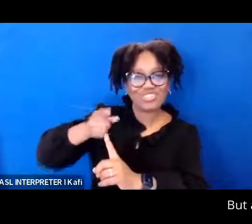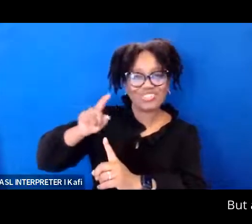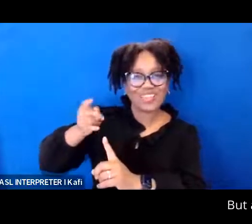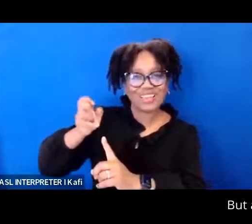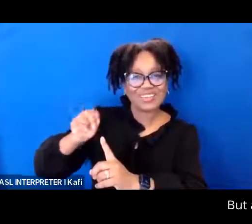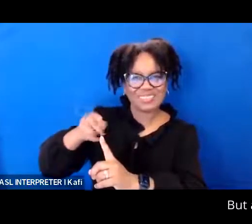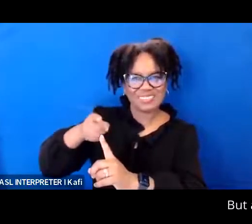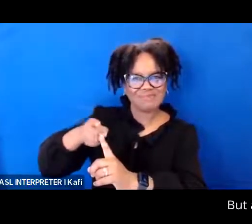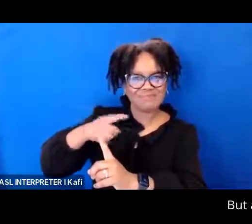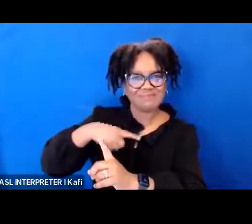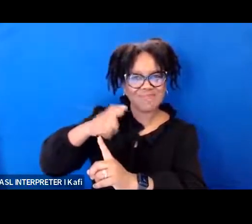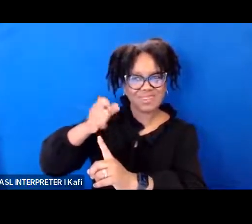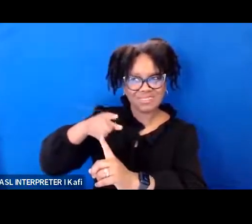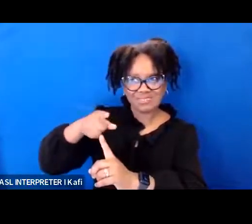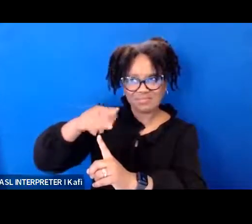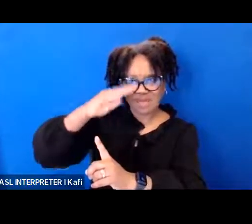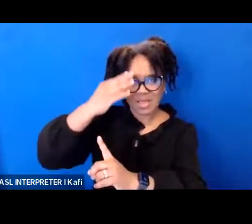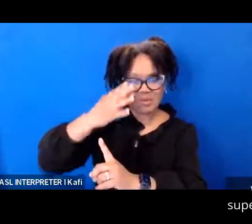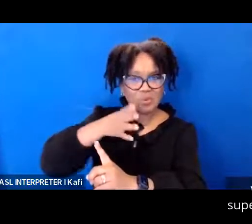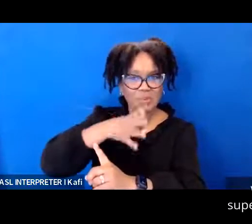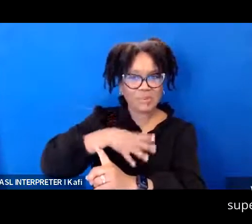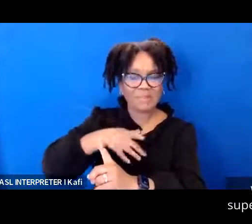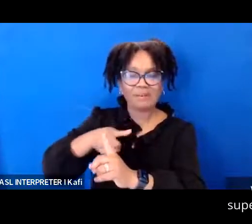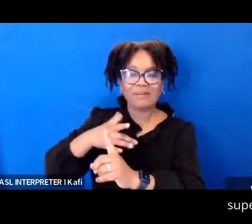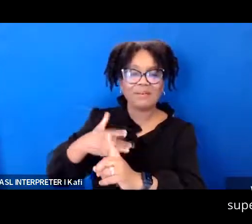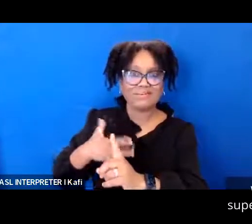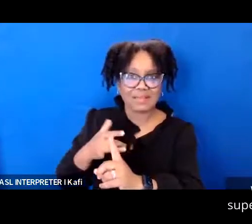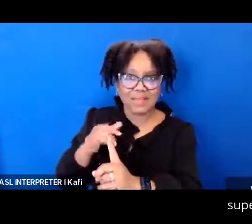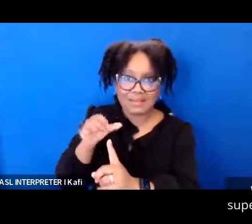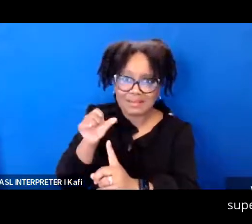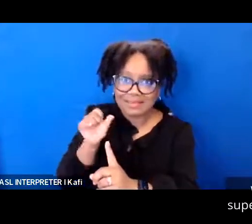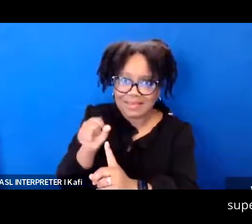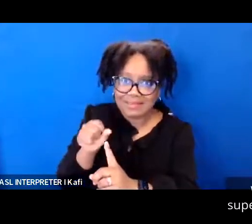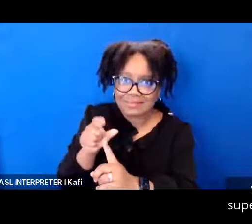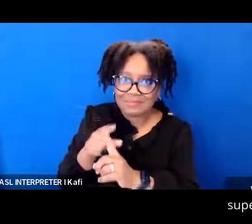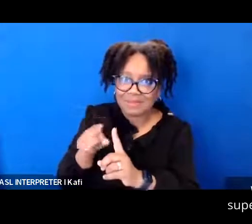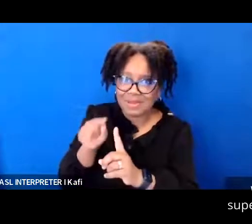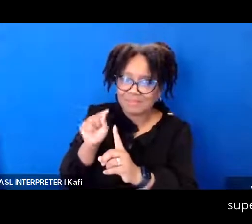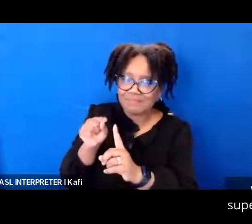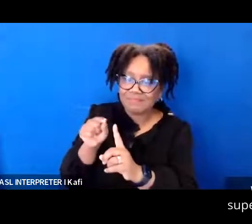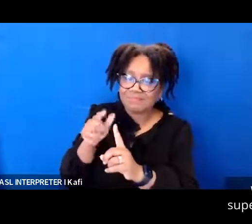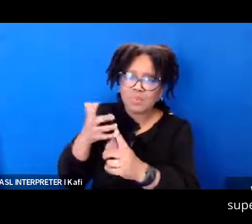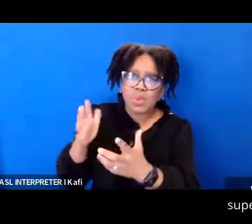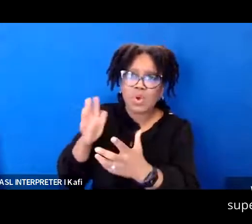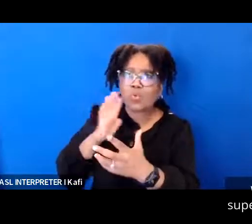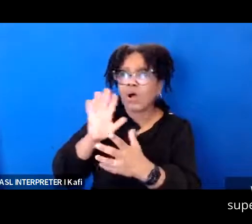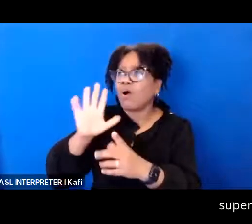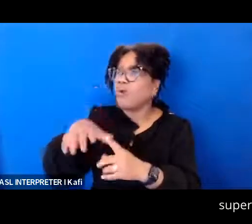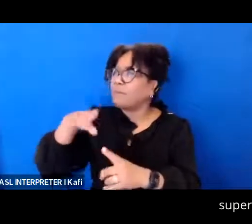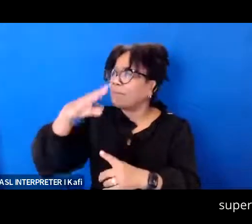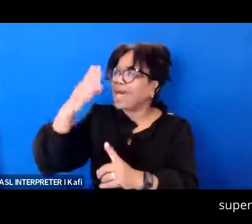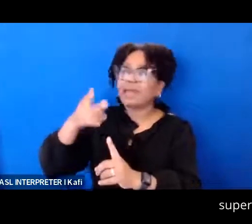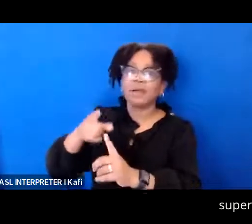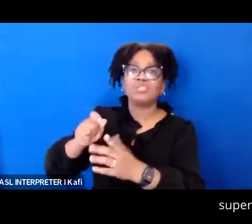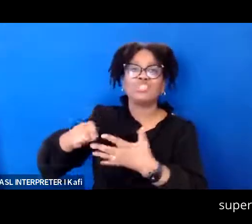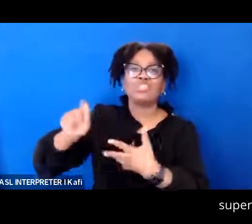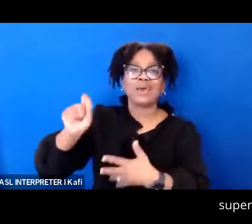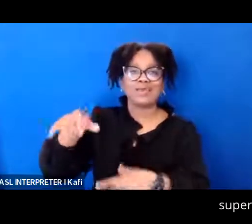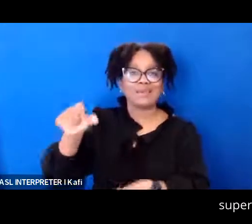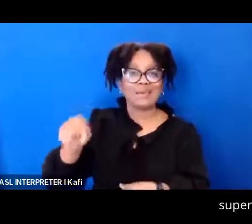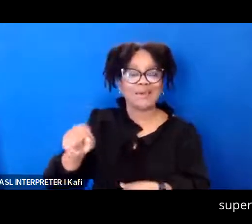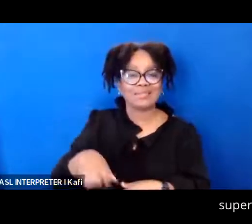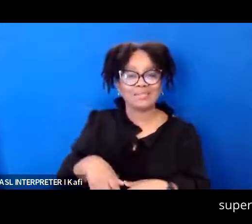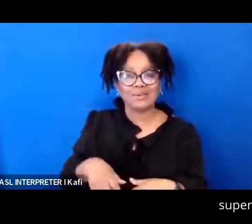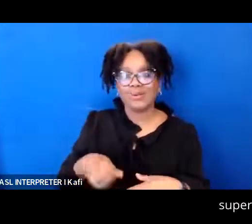we've heard earlier we don't just want superficial representation superficial